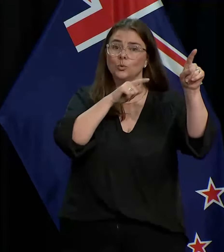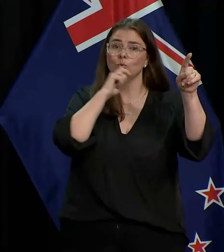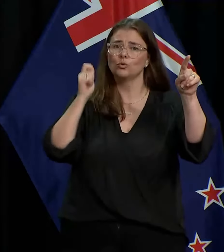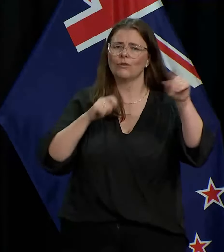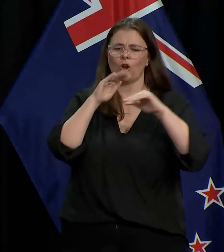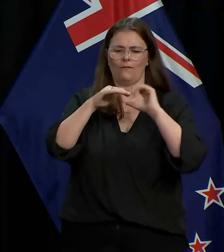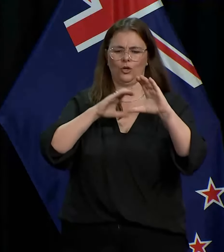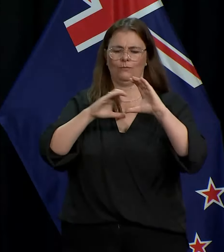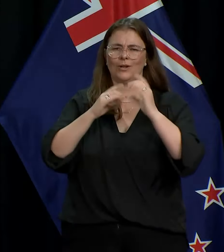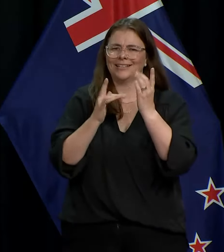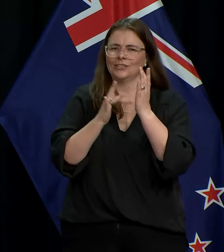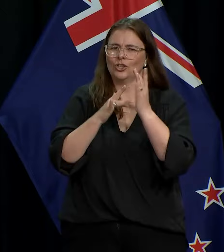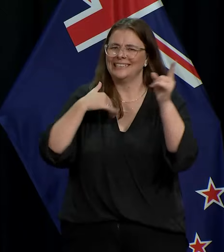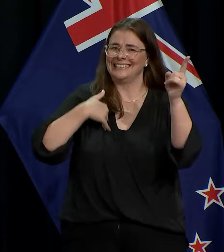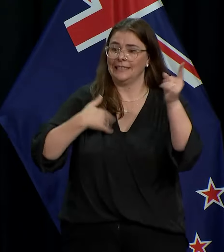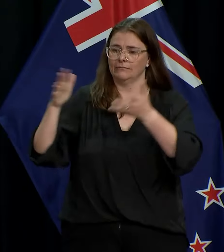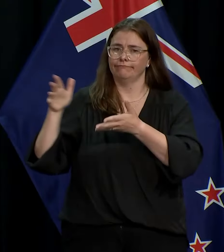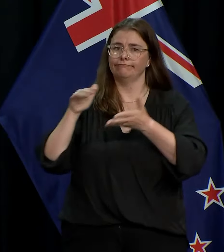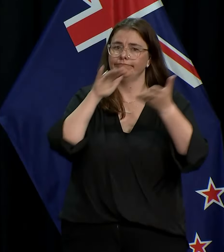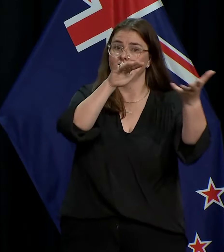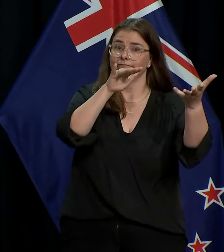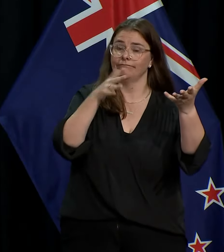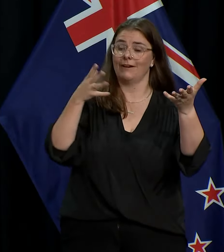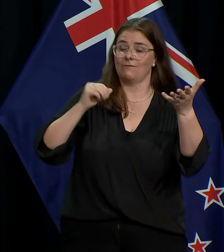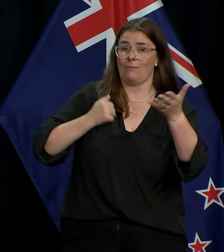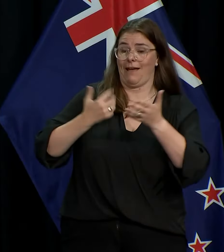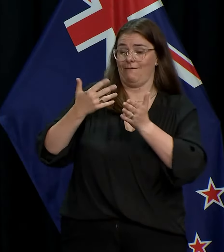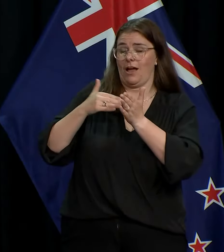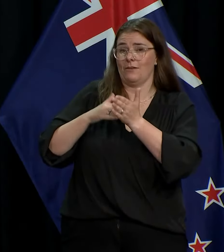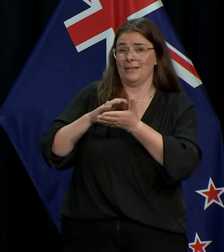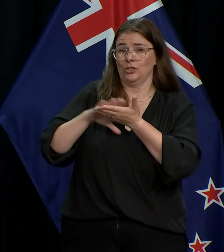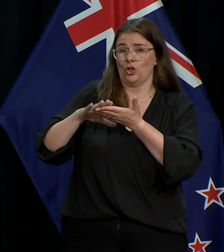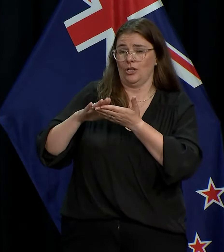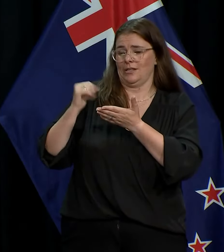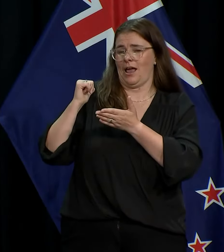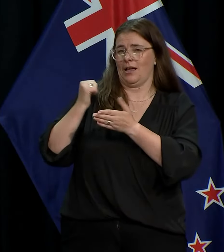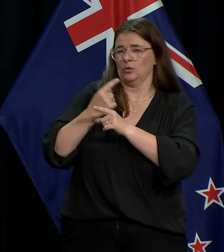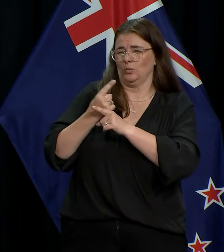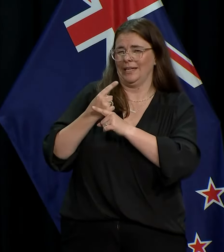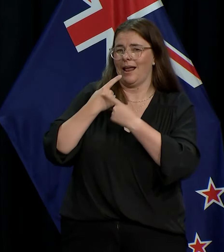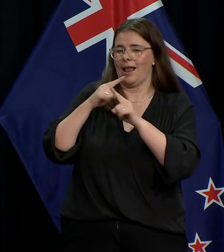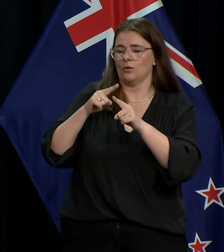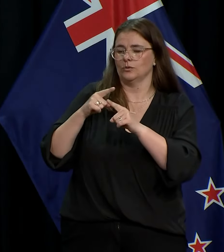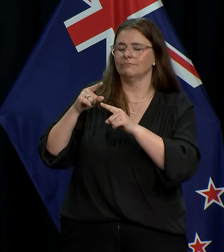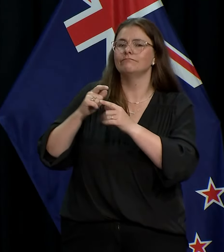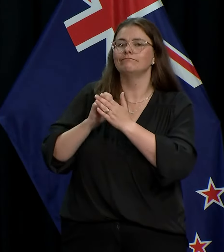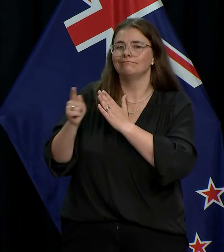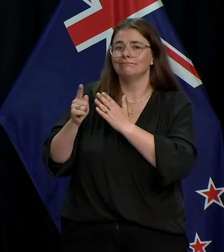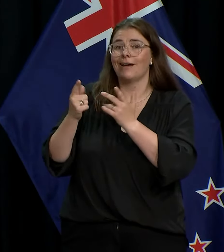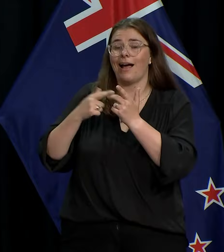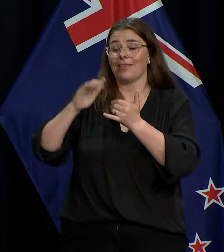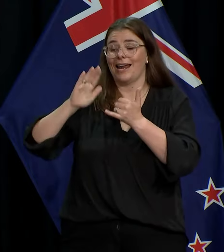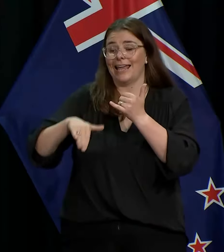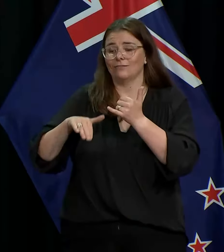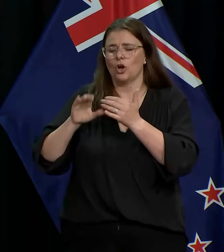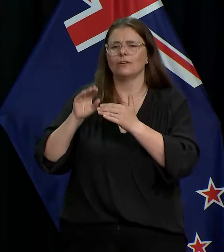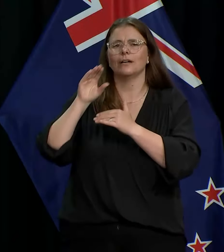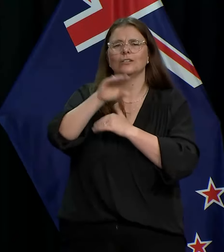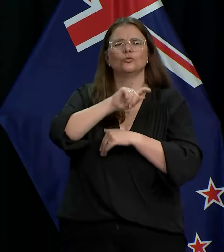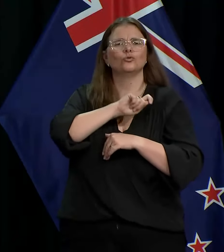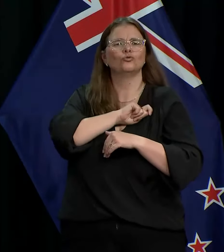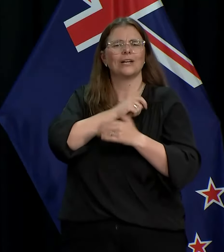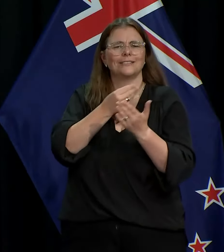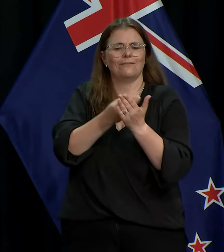specific request. This will come from the $5 million contribution announced last week, with the remainder of the money going to the NATO Trust Fund